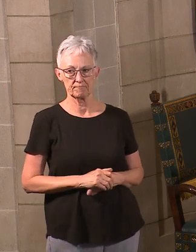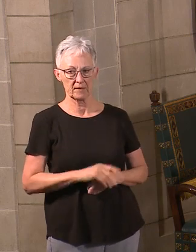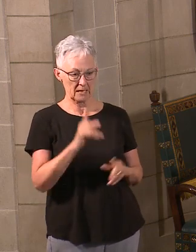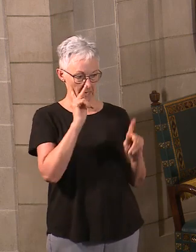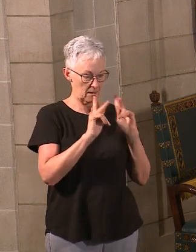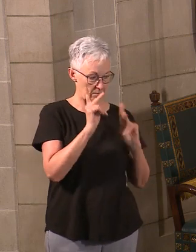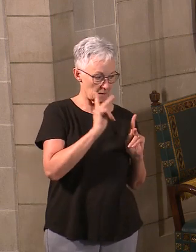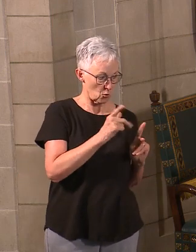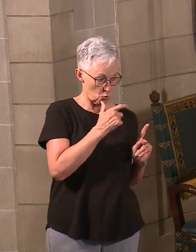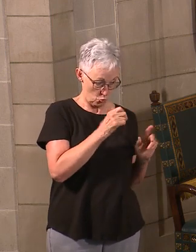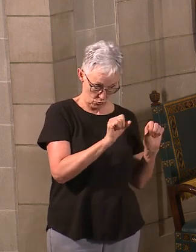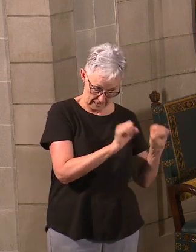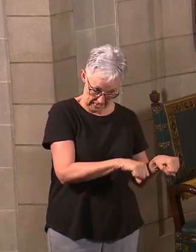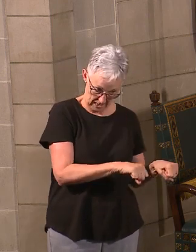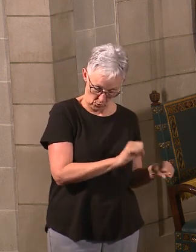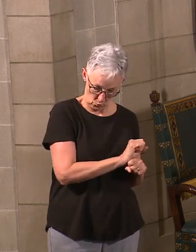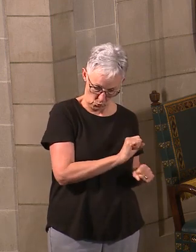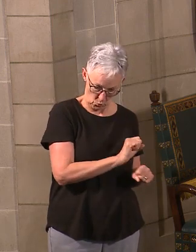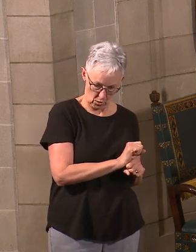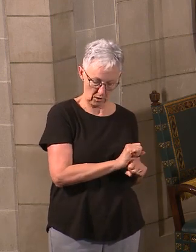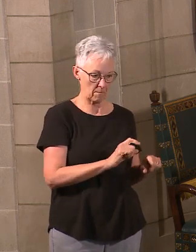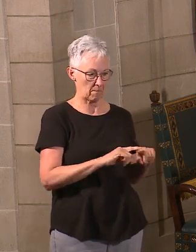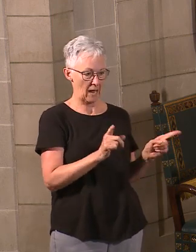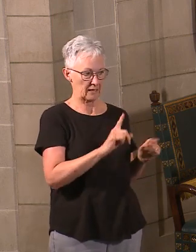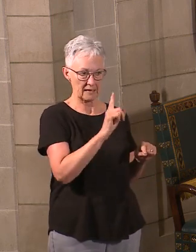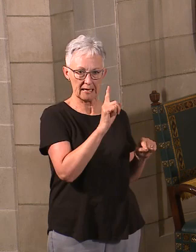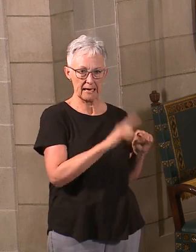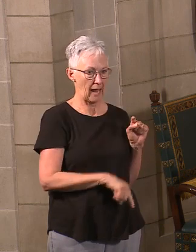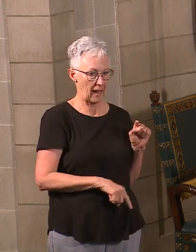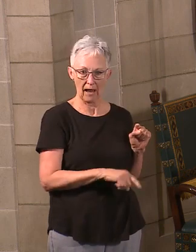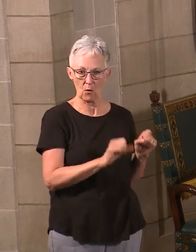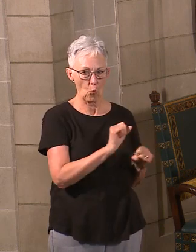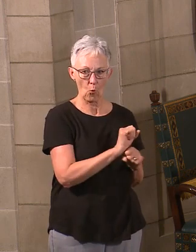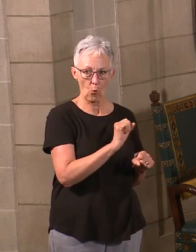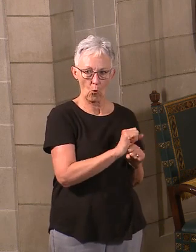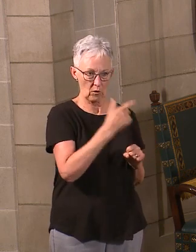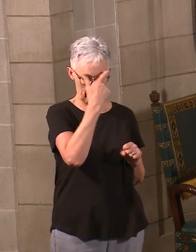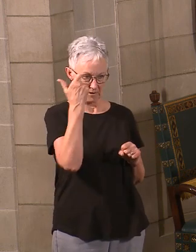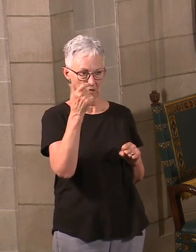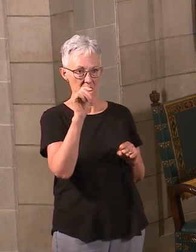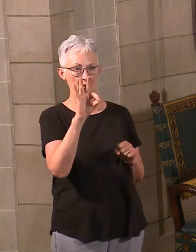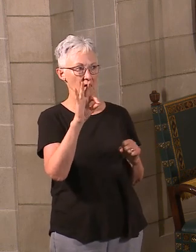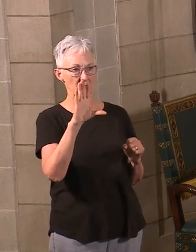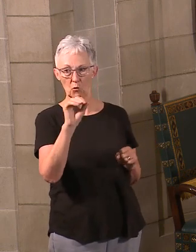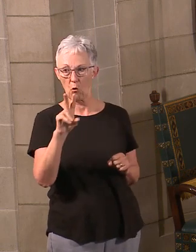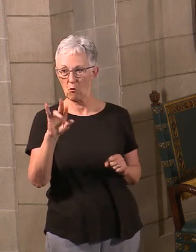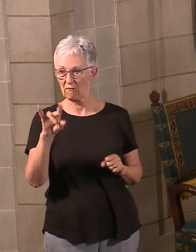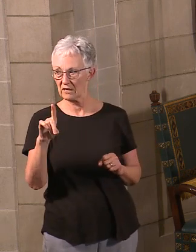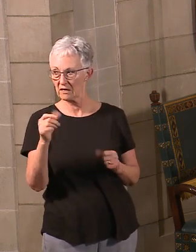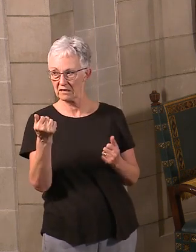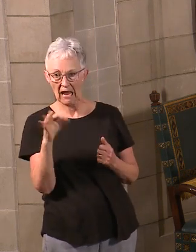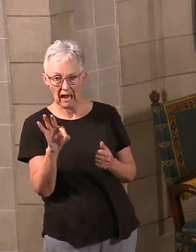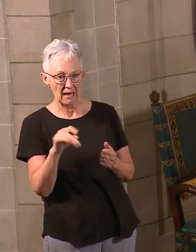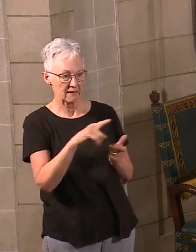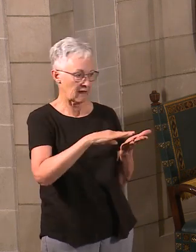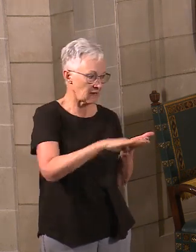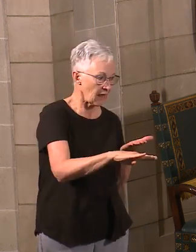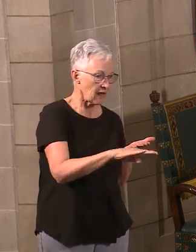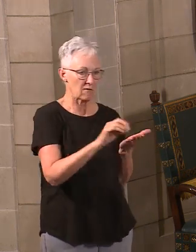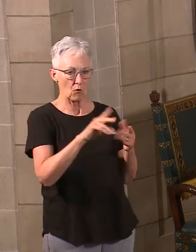to work requirements and are unable to meet these requirements due to the pandemic are no longer subject to the